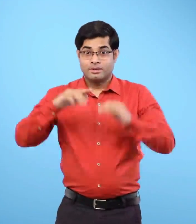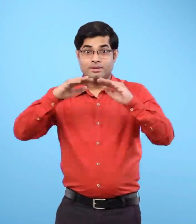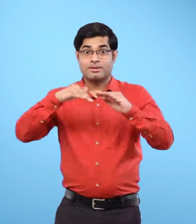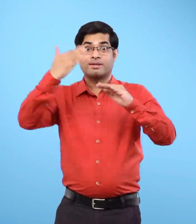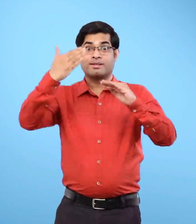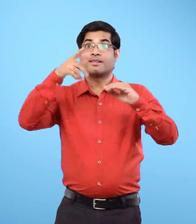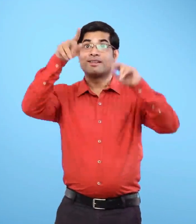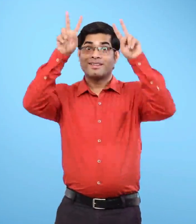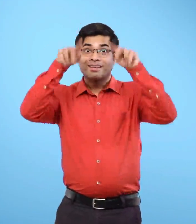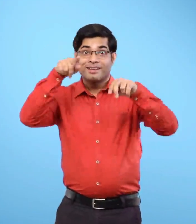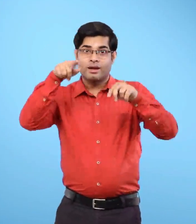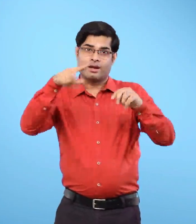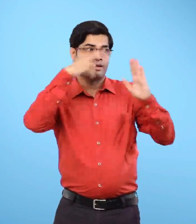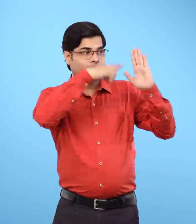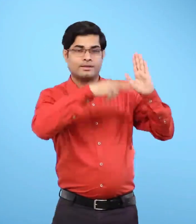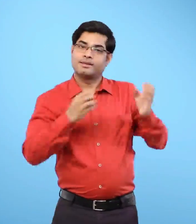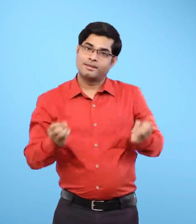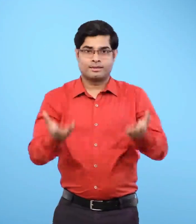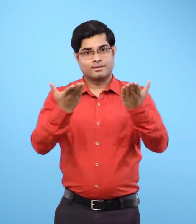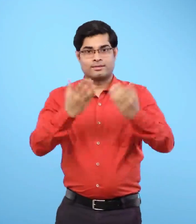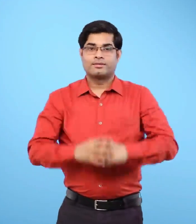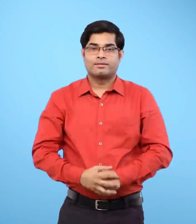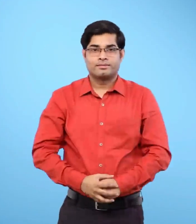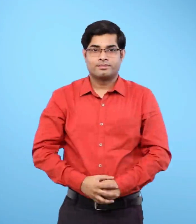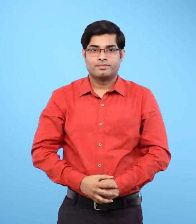Let's begin reading the questions given on this page.